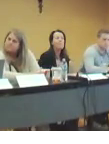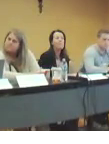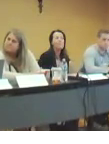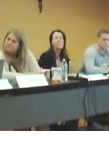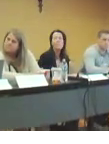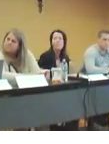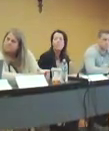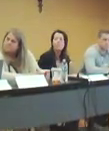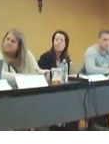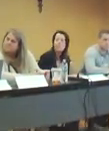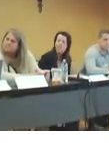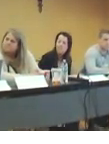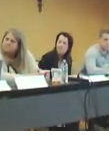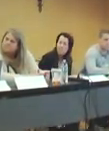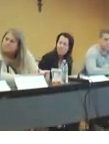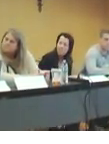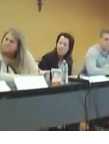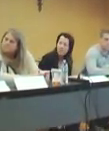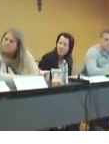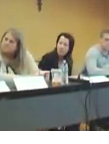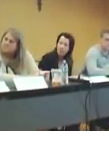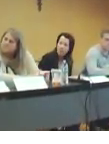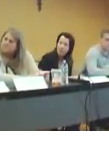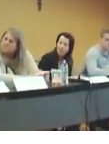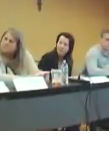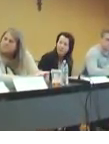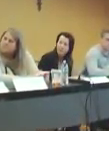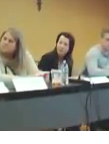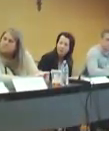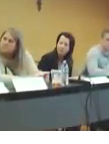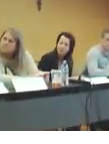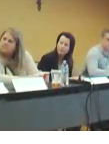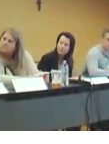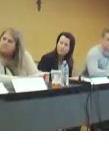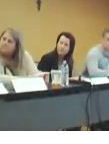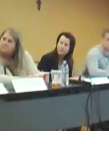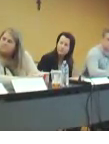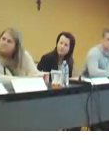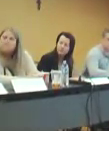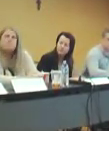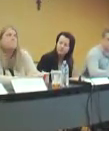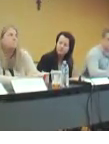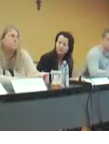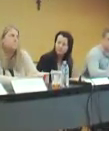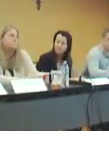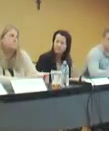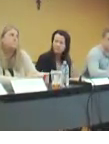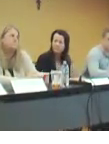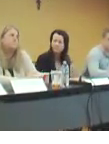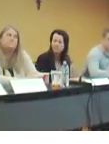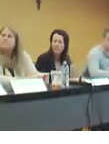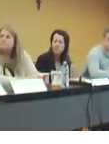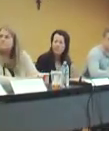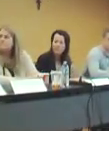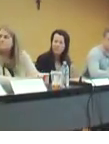more broadly for social services, social determinants of health, consistency in resources that families are